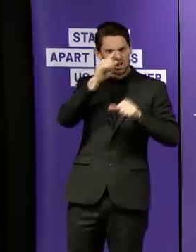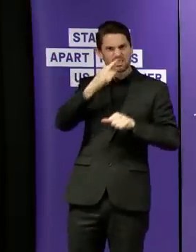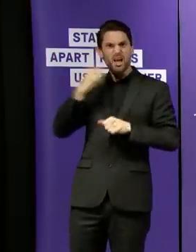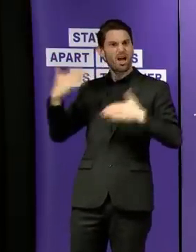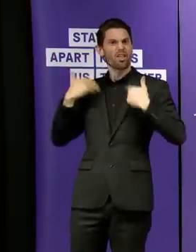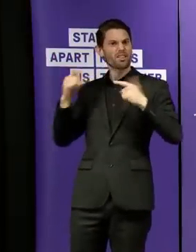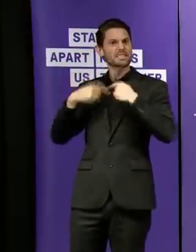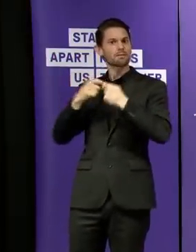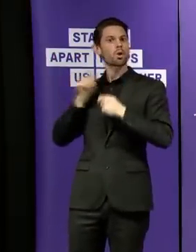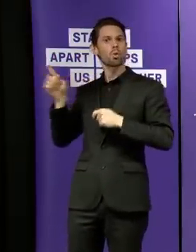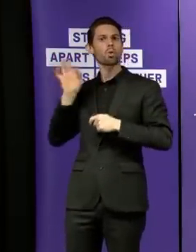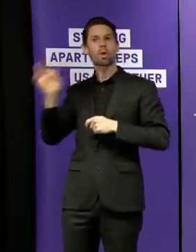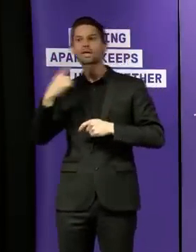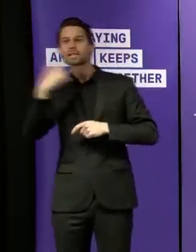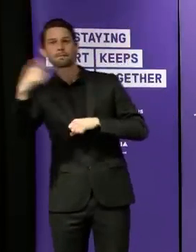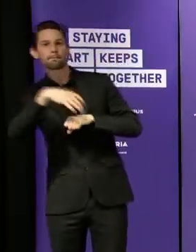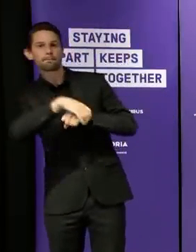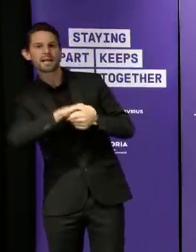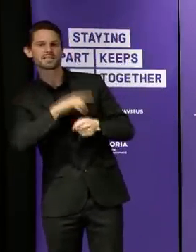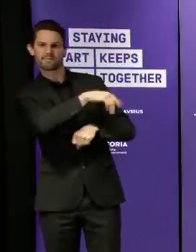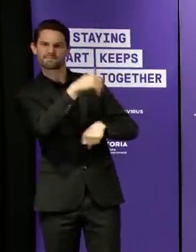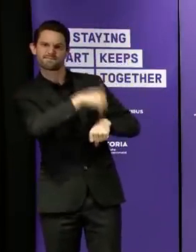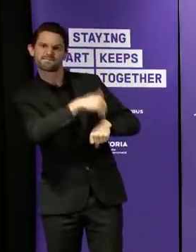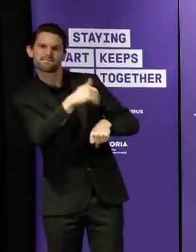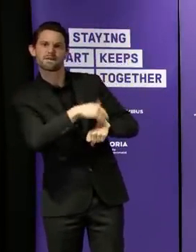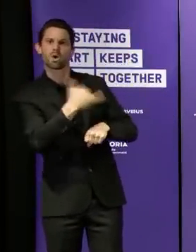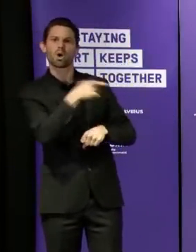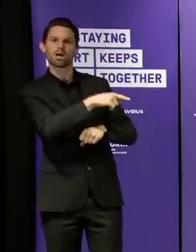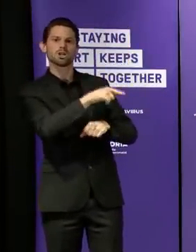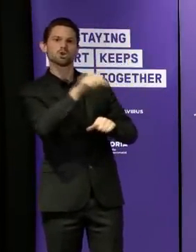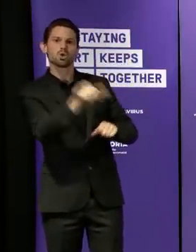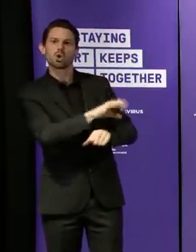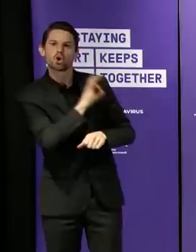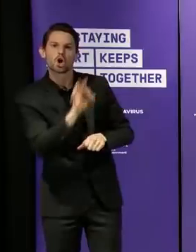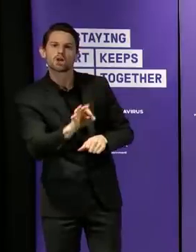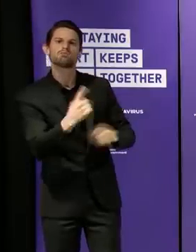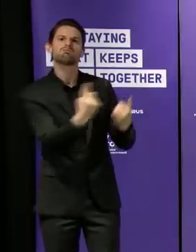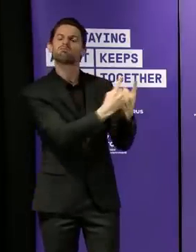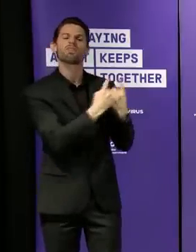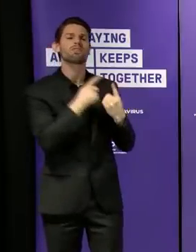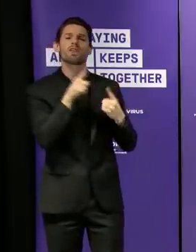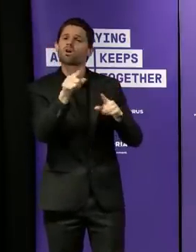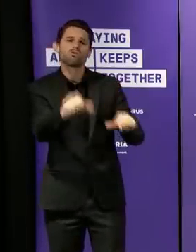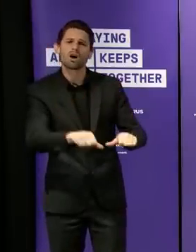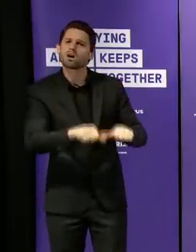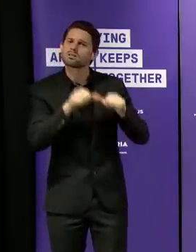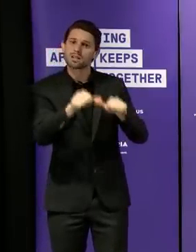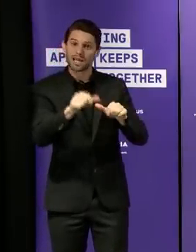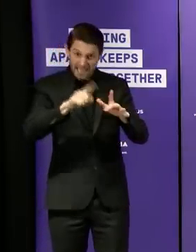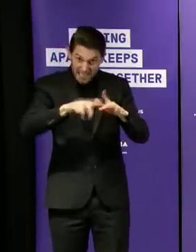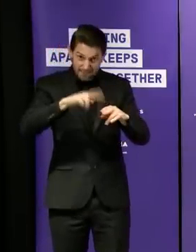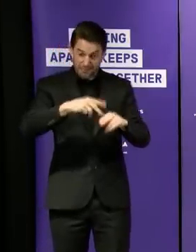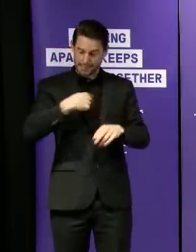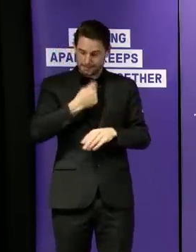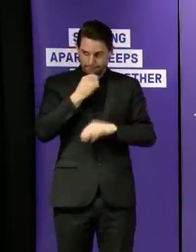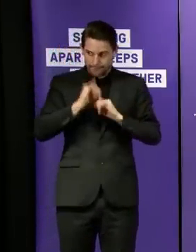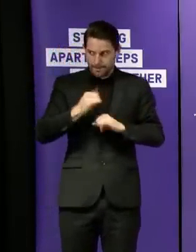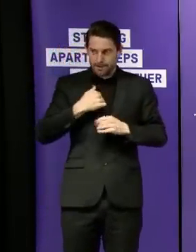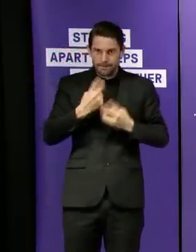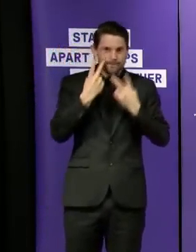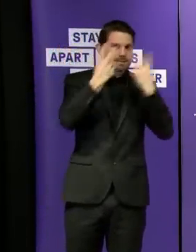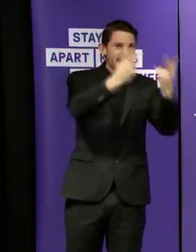ATO anything. We don't want to know. We're not going to take that action. If you've been to a country town, then you need to tell us you've been